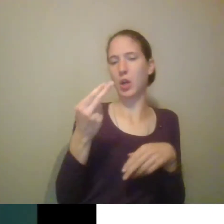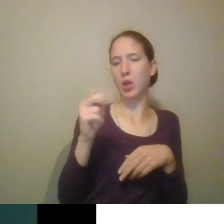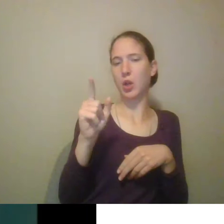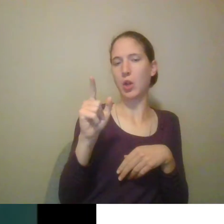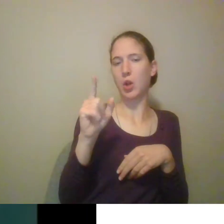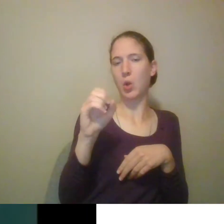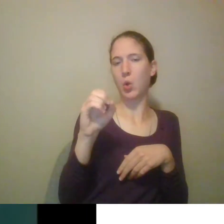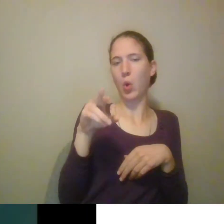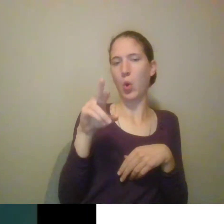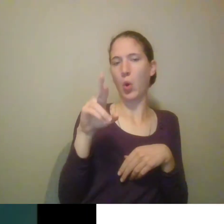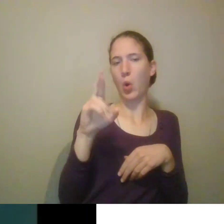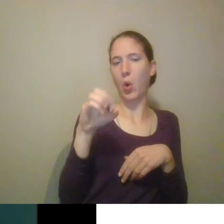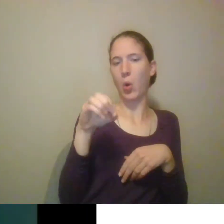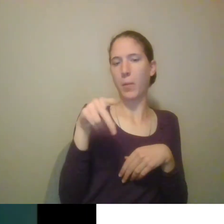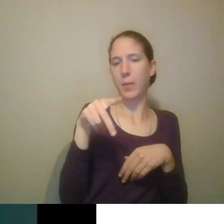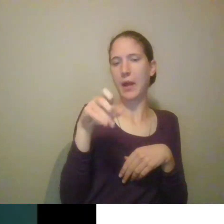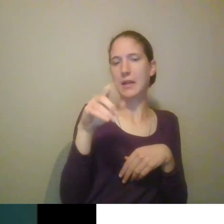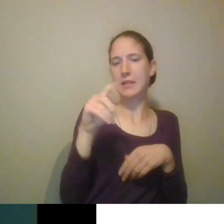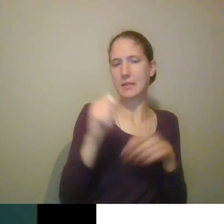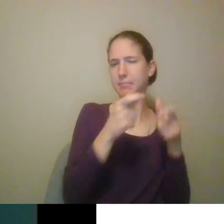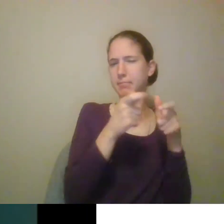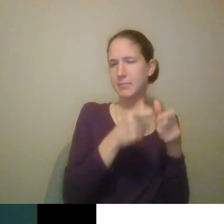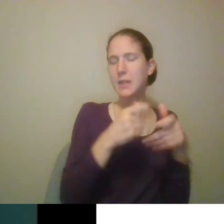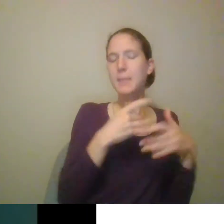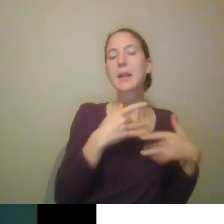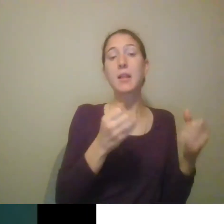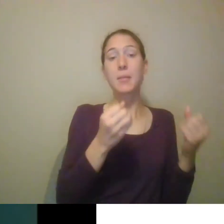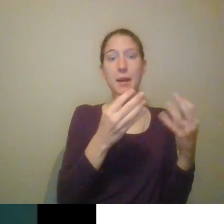one. And yes, that.